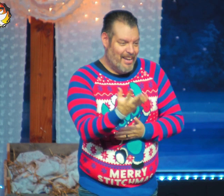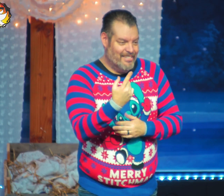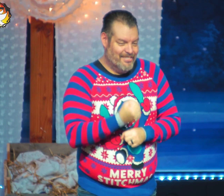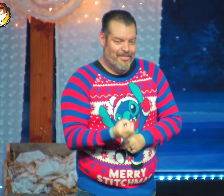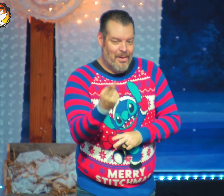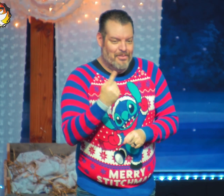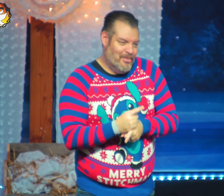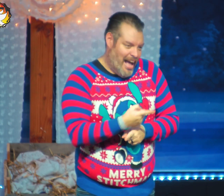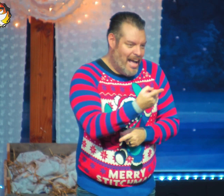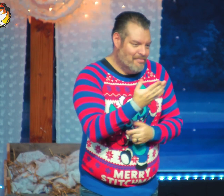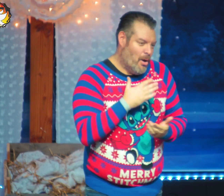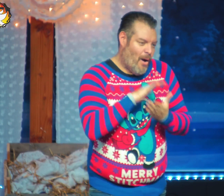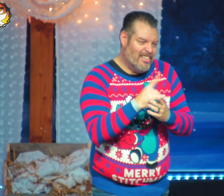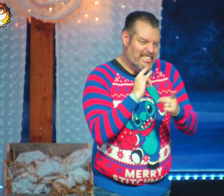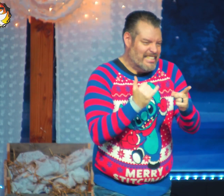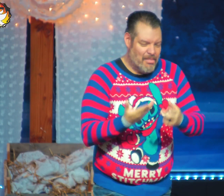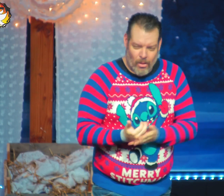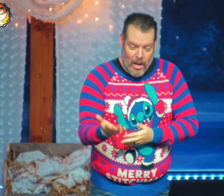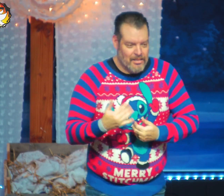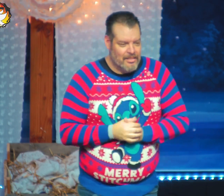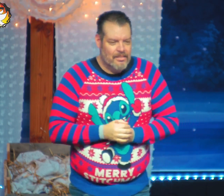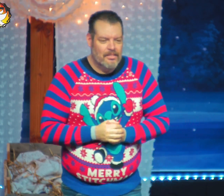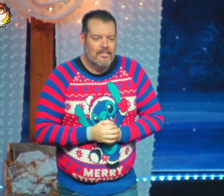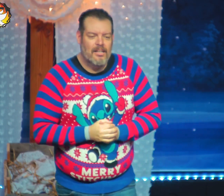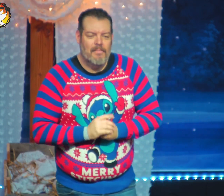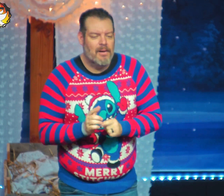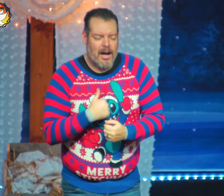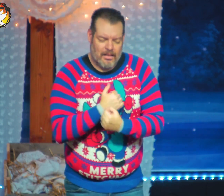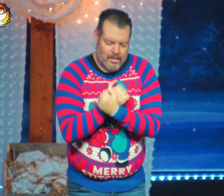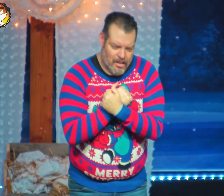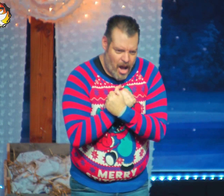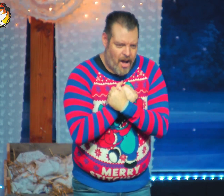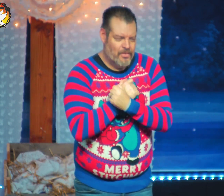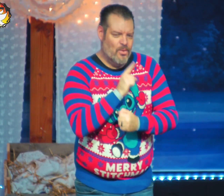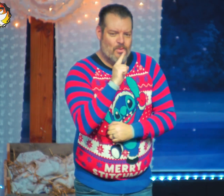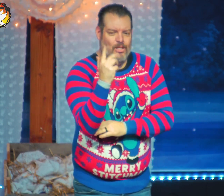tree. Now, if you buy a real tree that I bought yesterday, it was about $80,